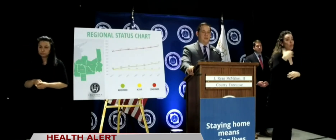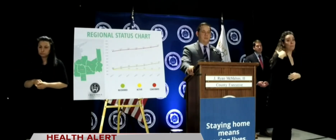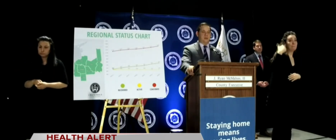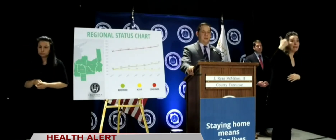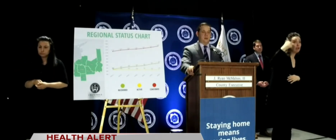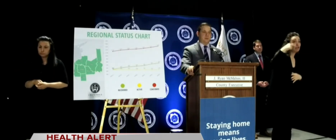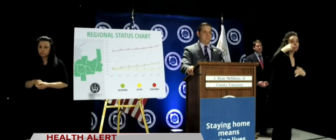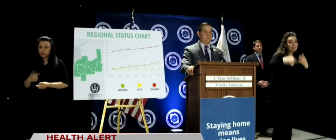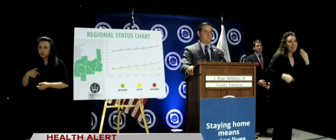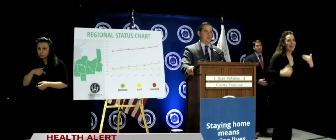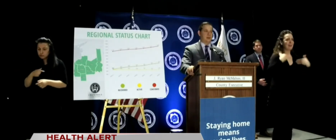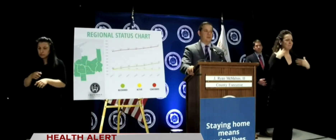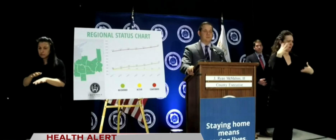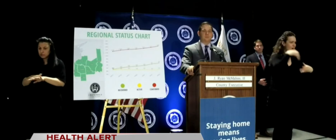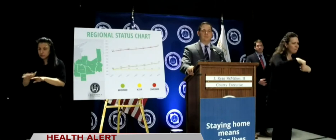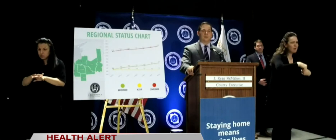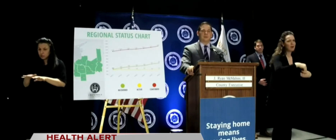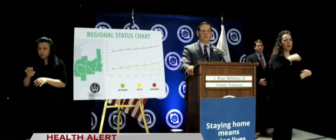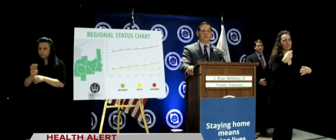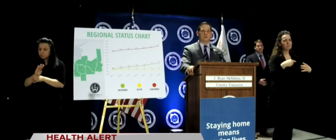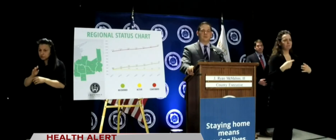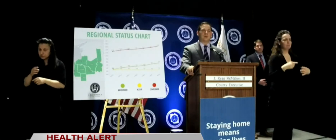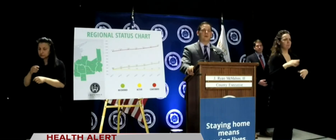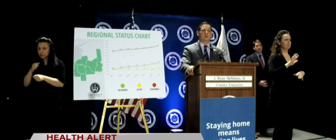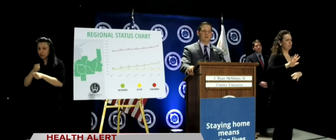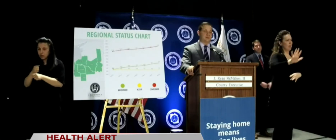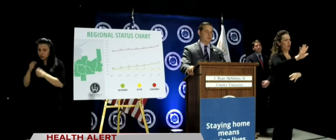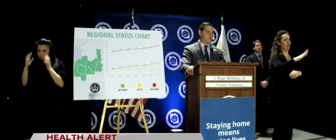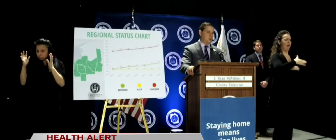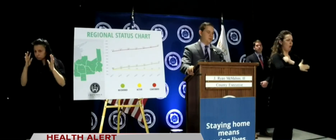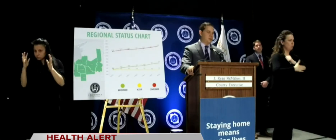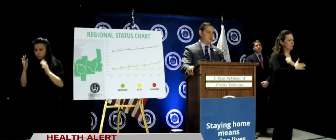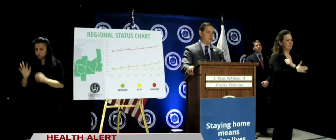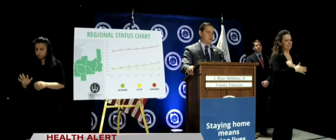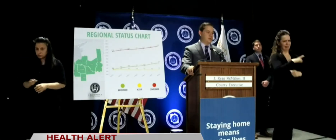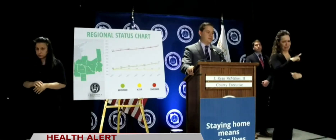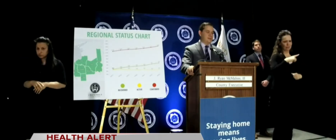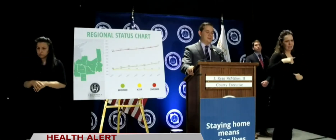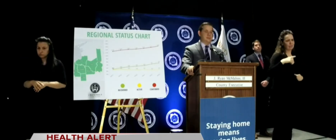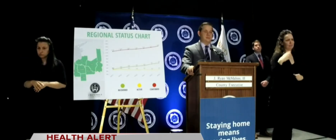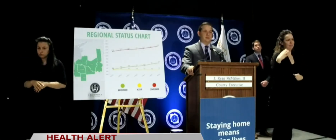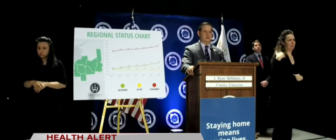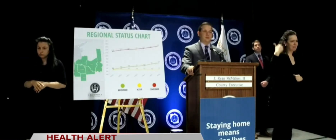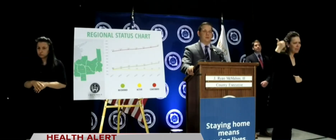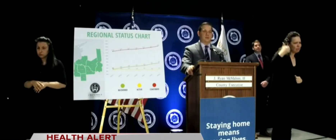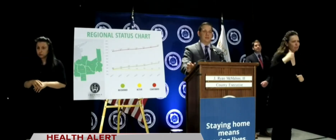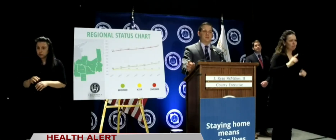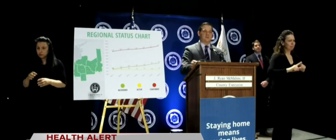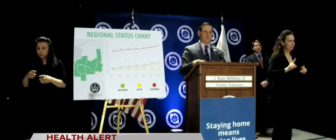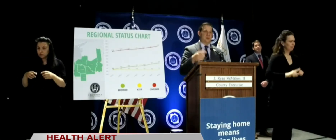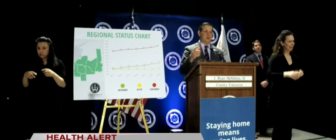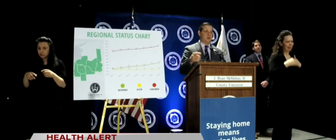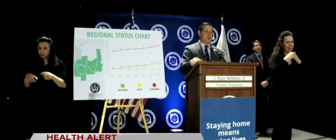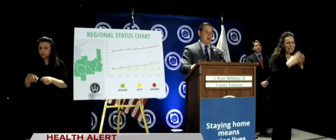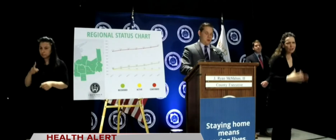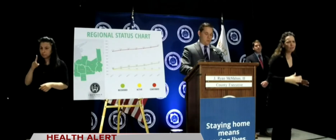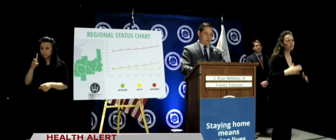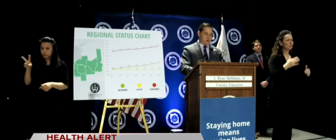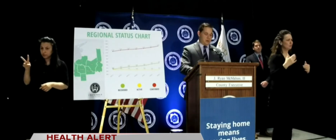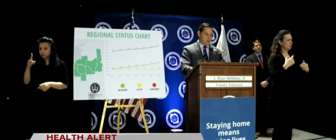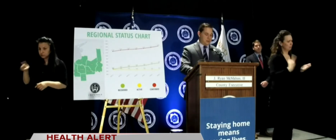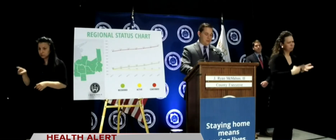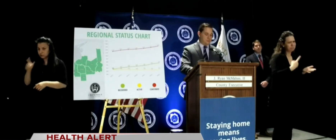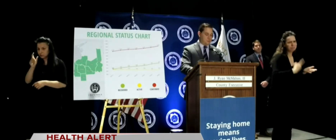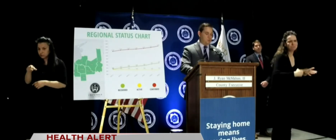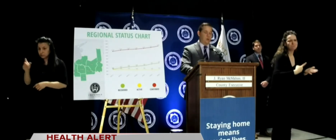putting together a meeting with 11 elected leaders or 12 elected leaders, whatever it is not the easiest thing to do. So that's fluid. We're